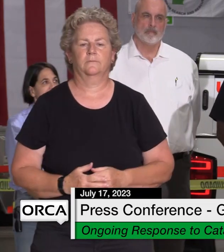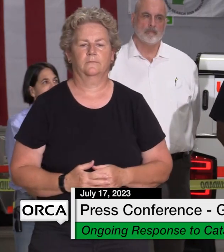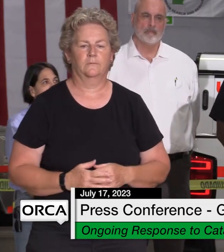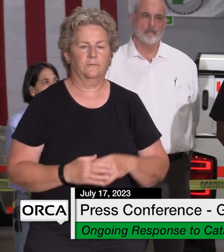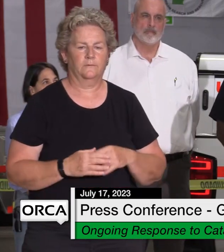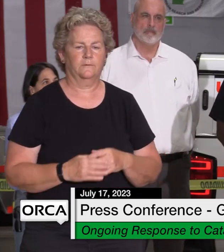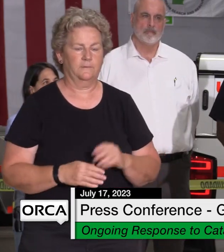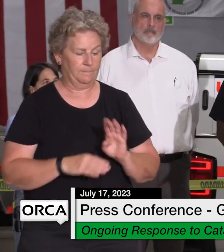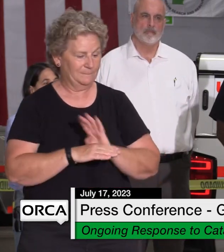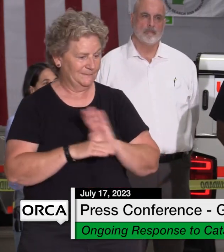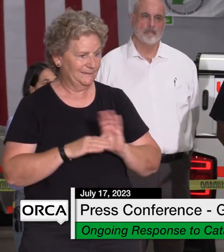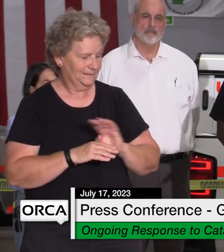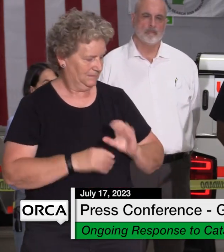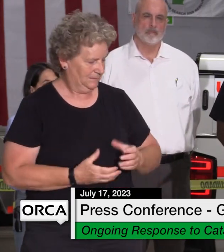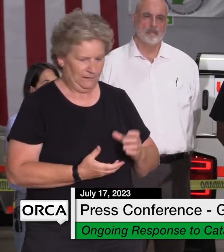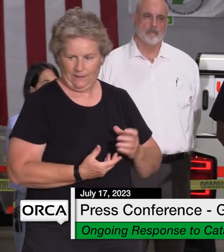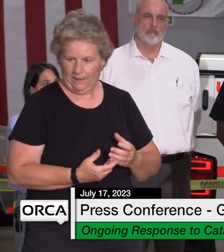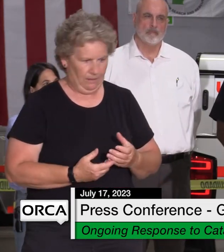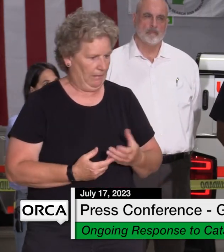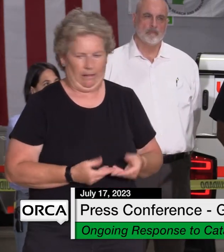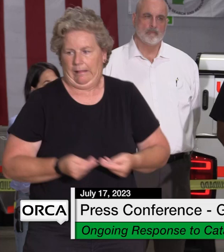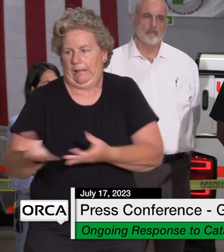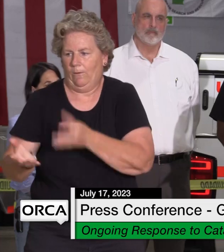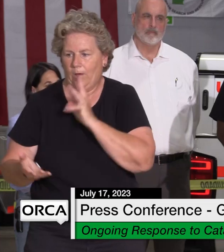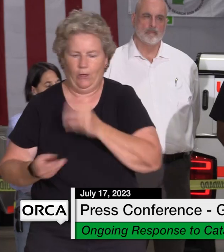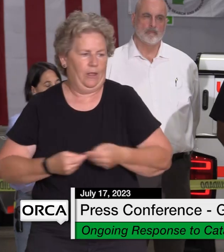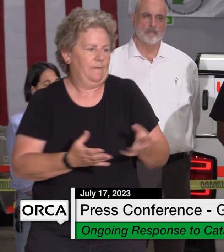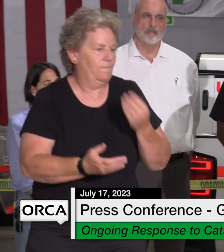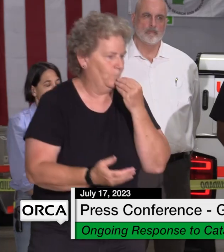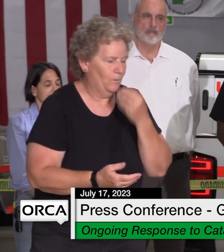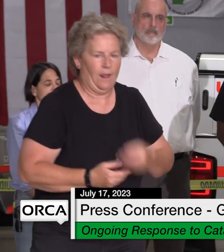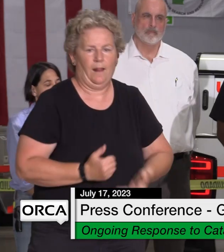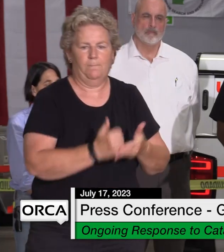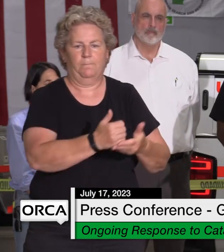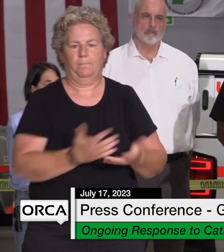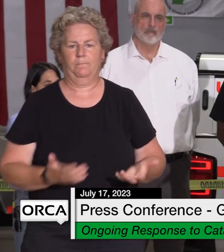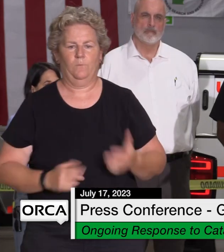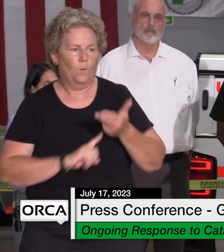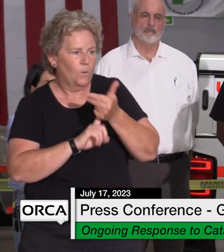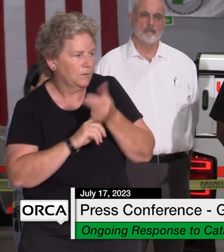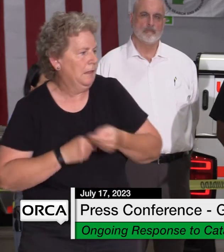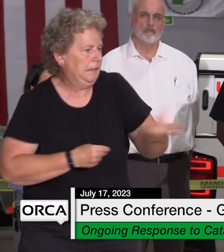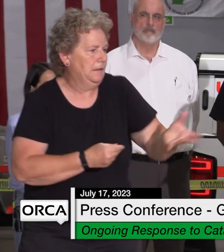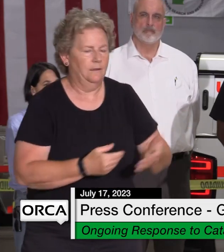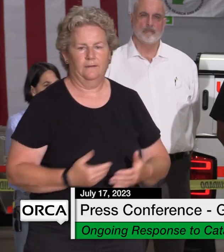while it appears the worst is behind us, although I do have some concerns about rain tomorrow night,